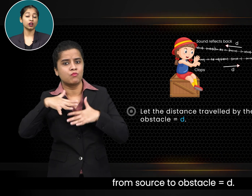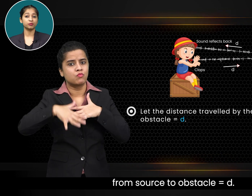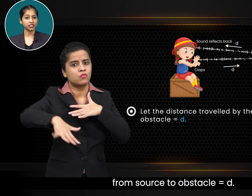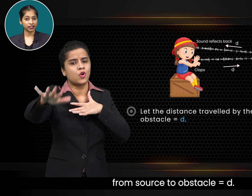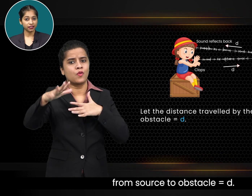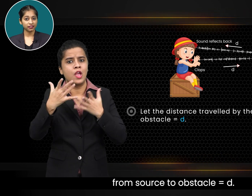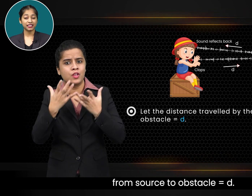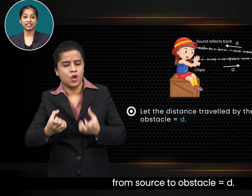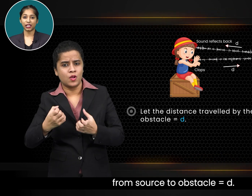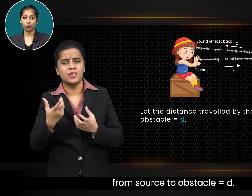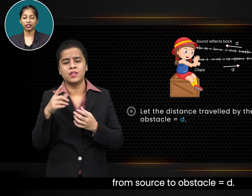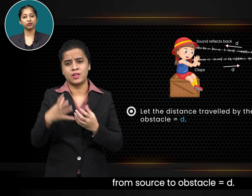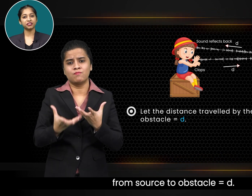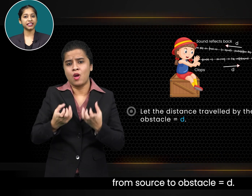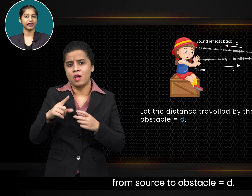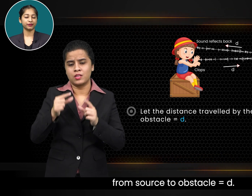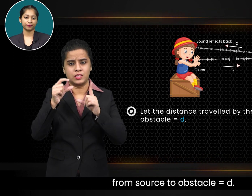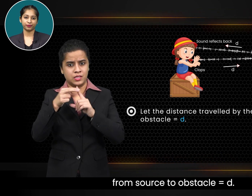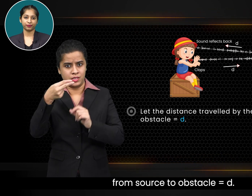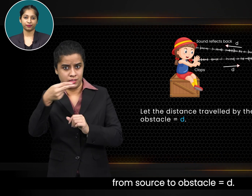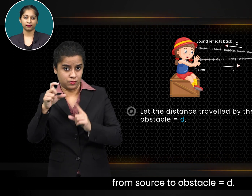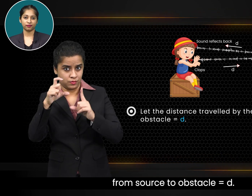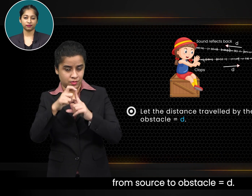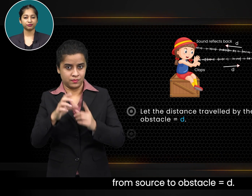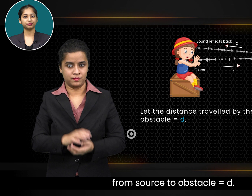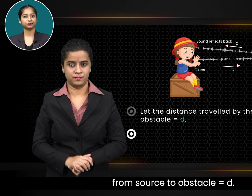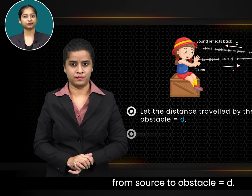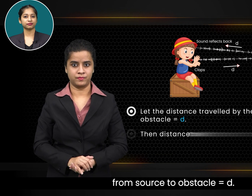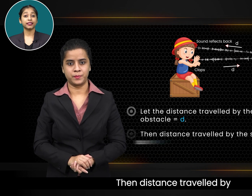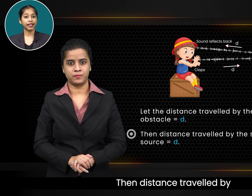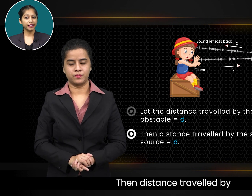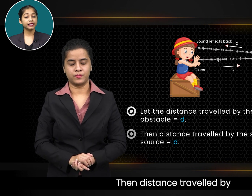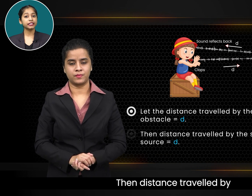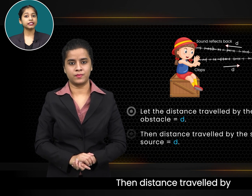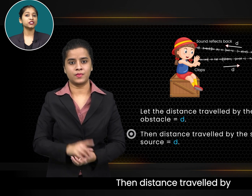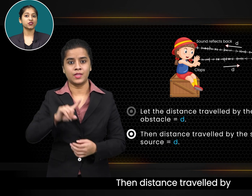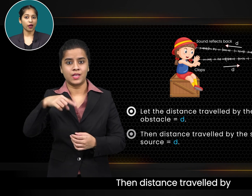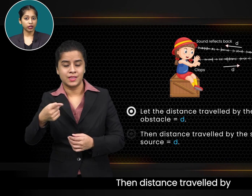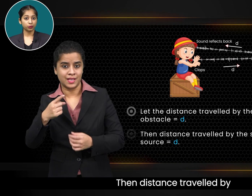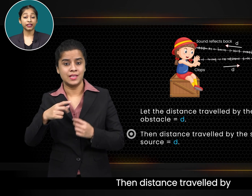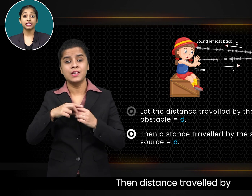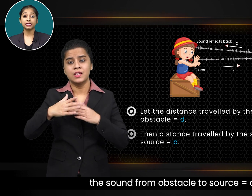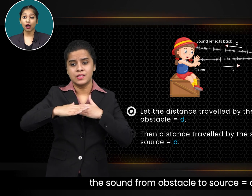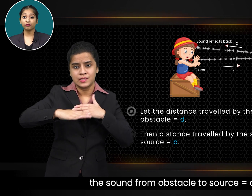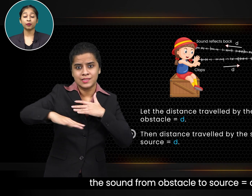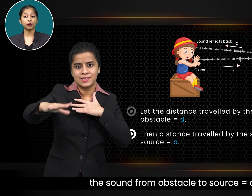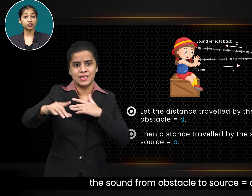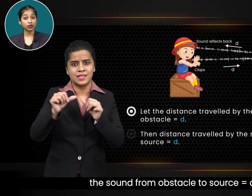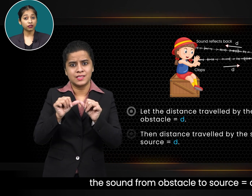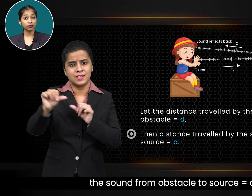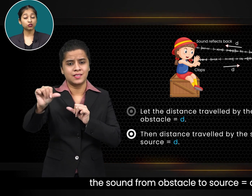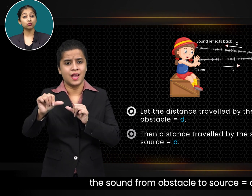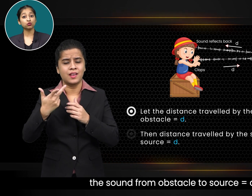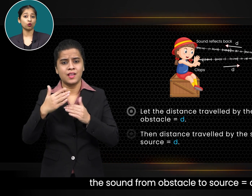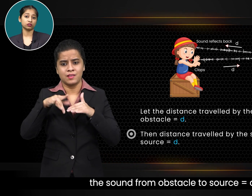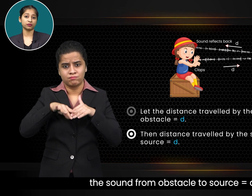source to obstacle is equal to d. Then distance travelled by the sound from